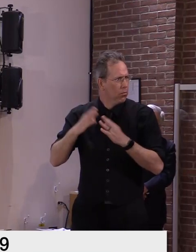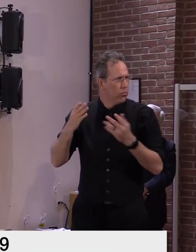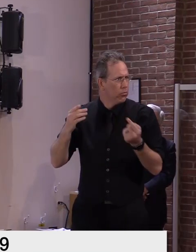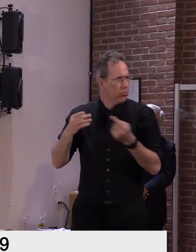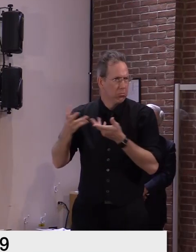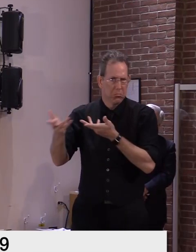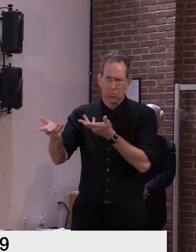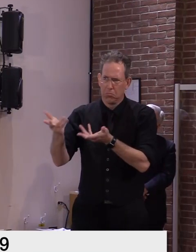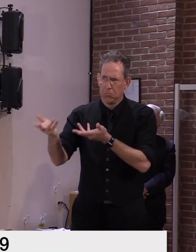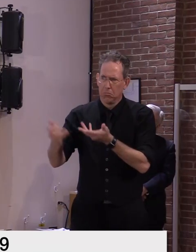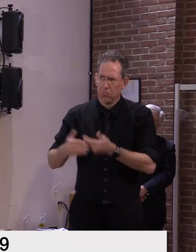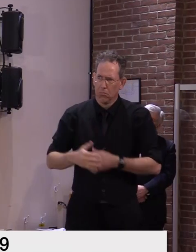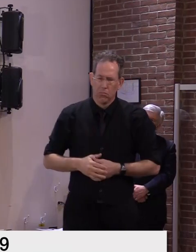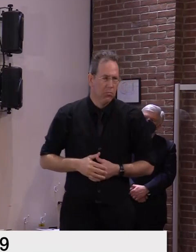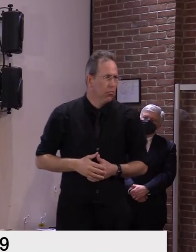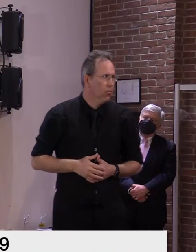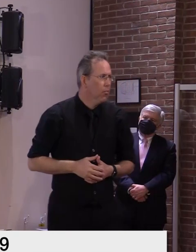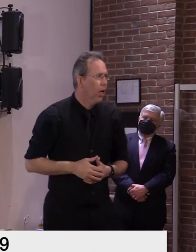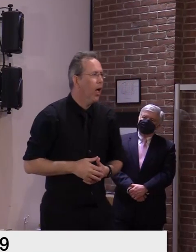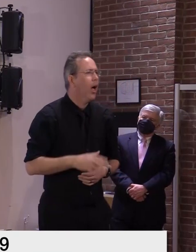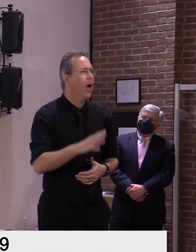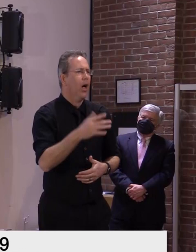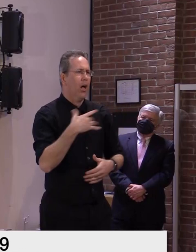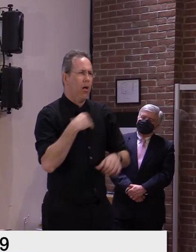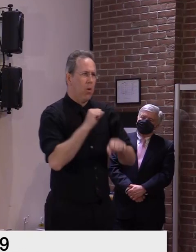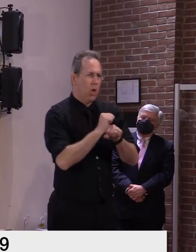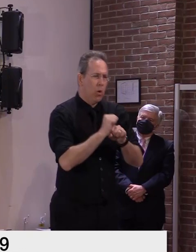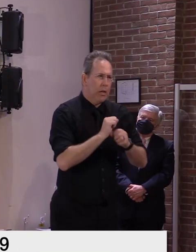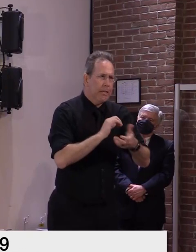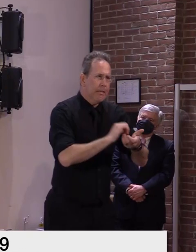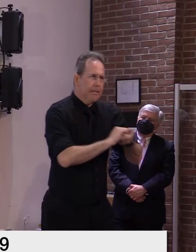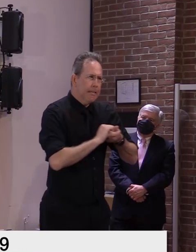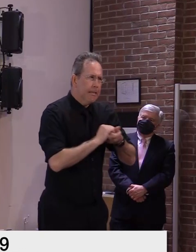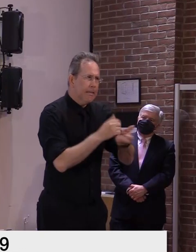over 20 years now. Trying to reestablish